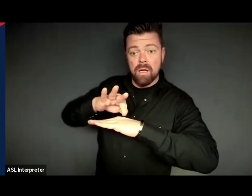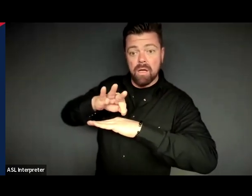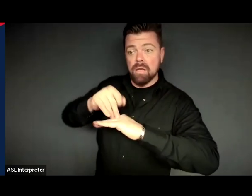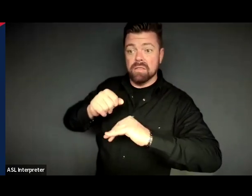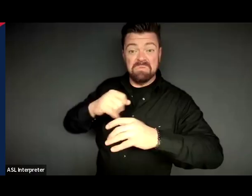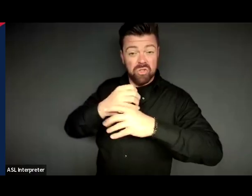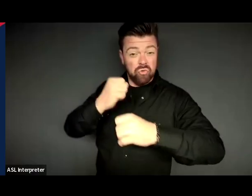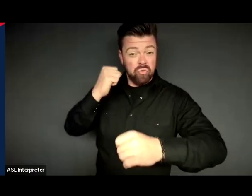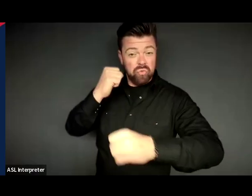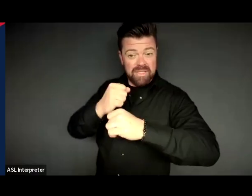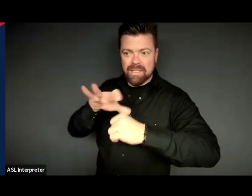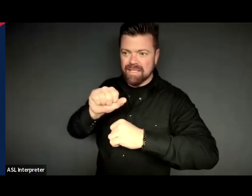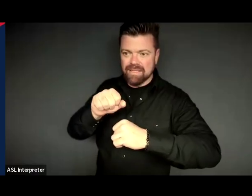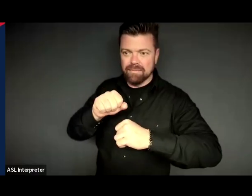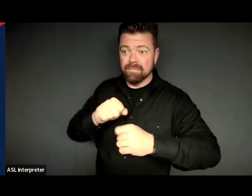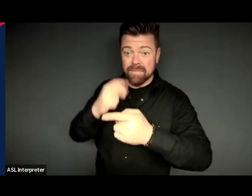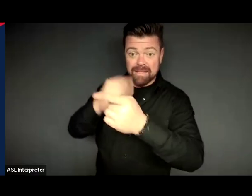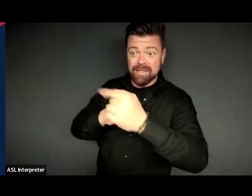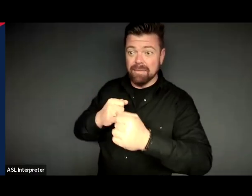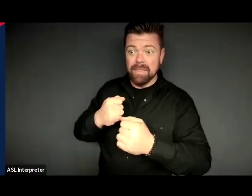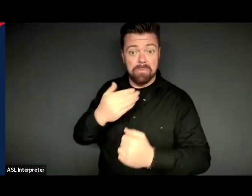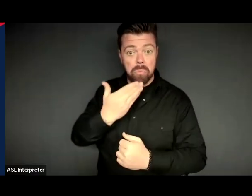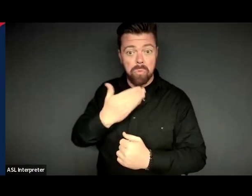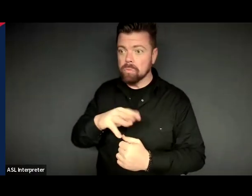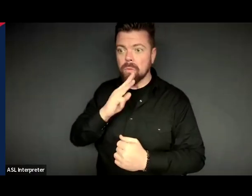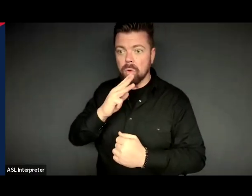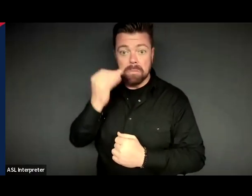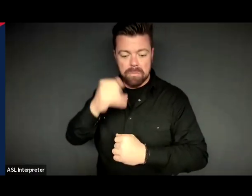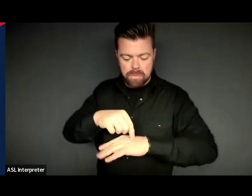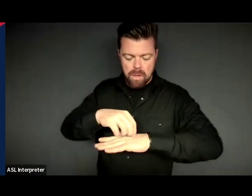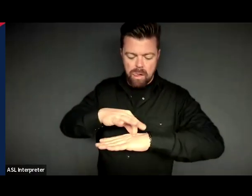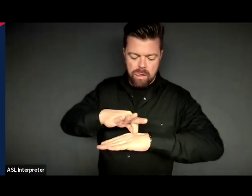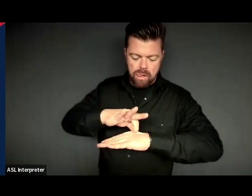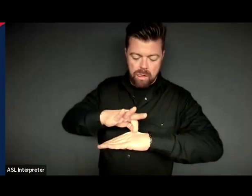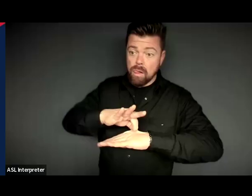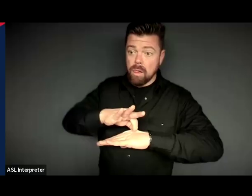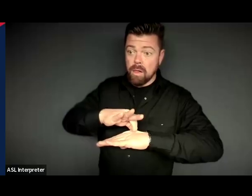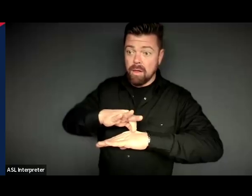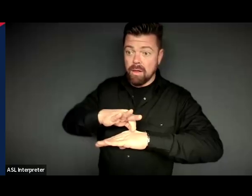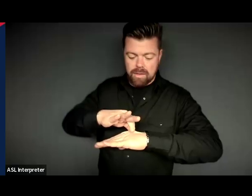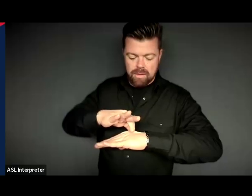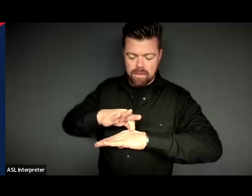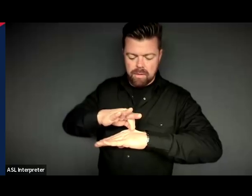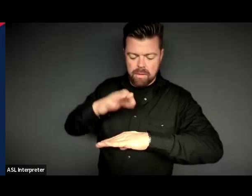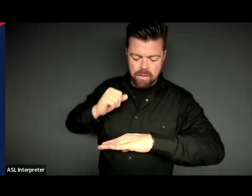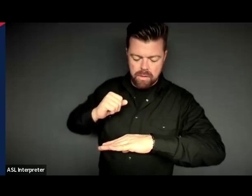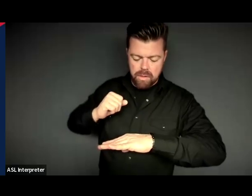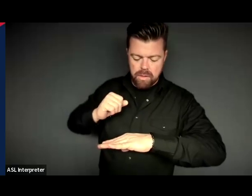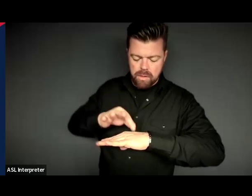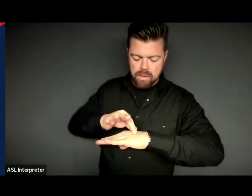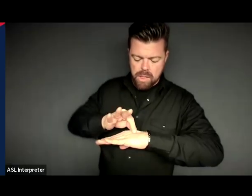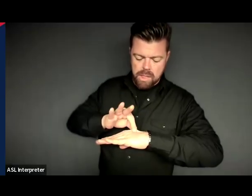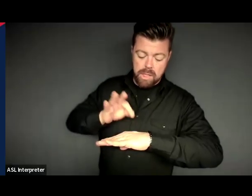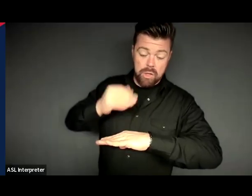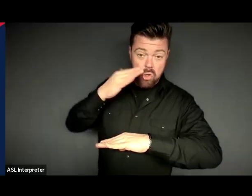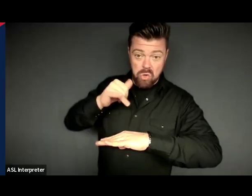stretchy. Um, Look at, I'm well hydrated because if I was dehydrated, this would stay up without pulling it. It's kind of a little